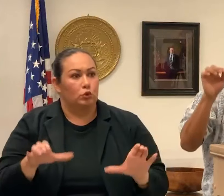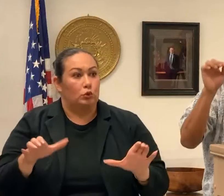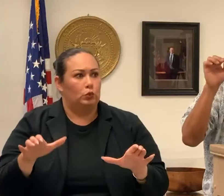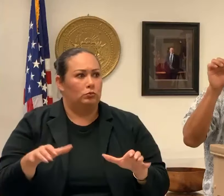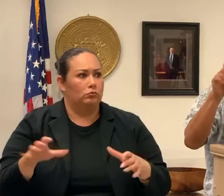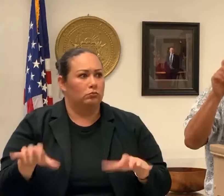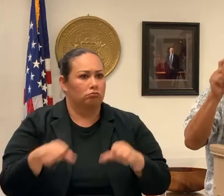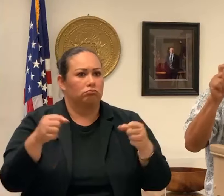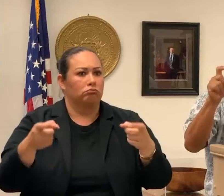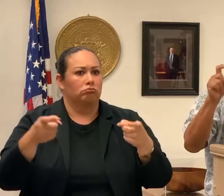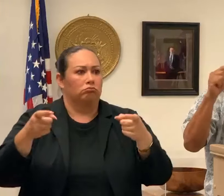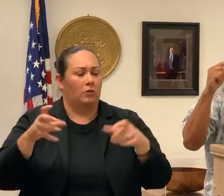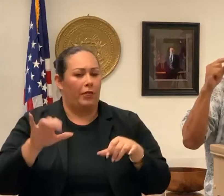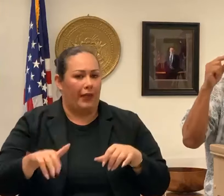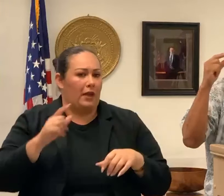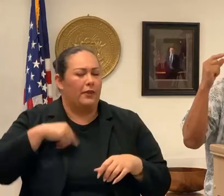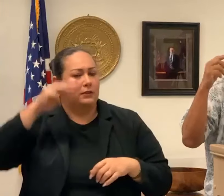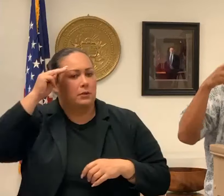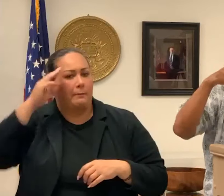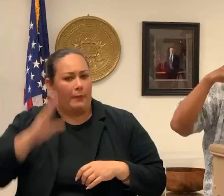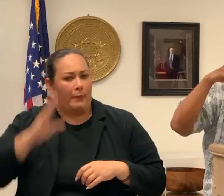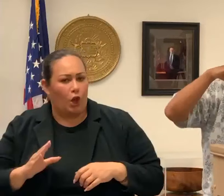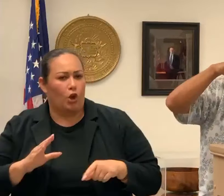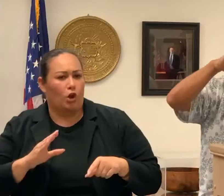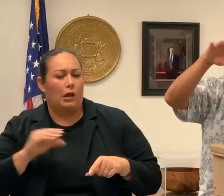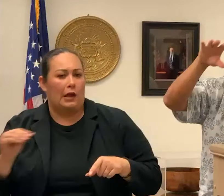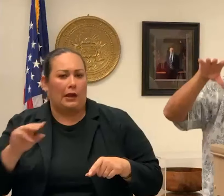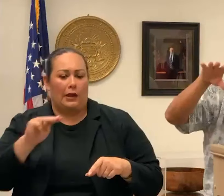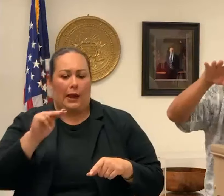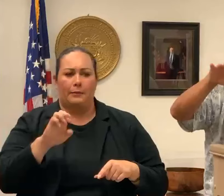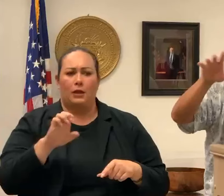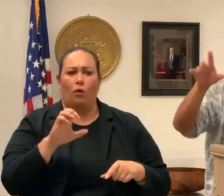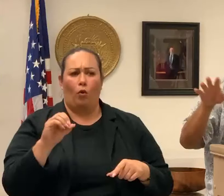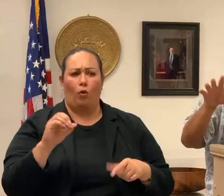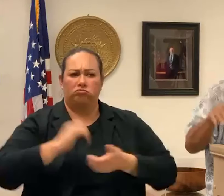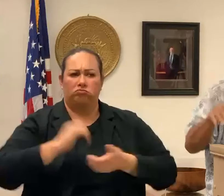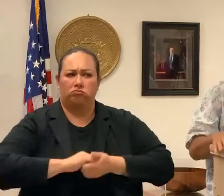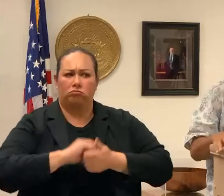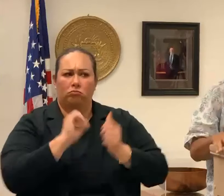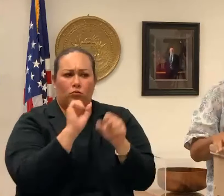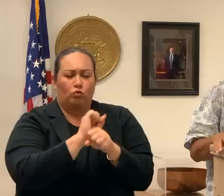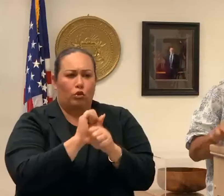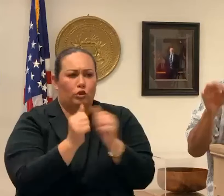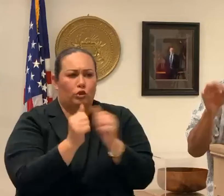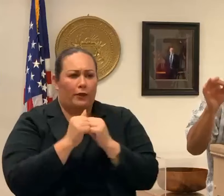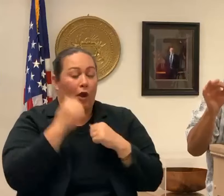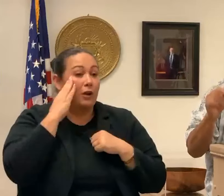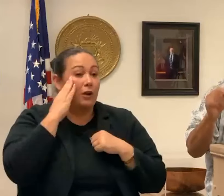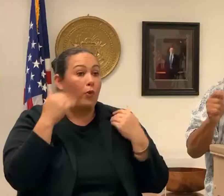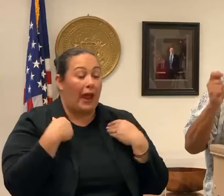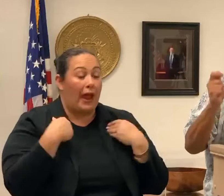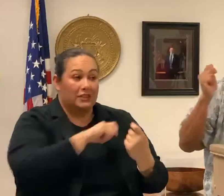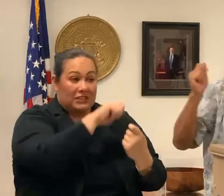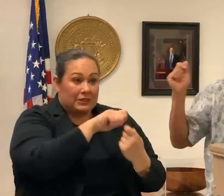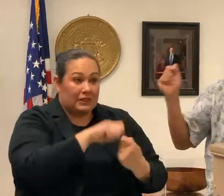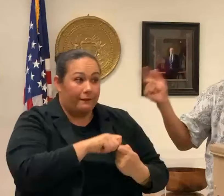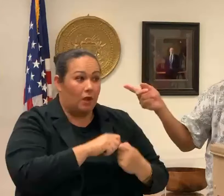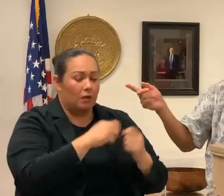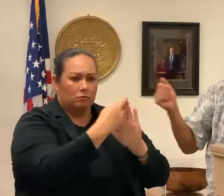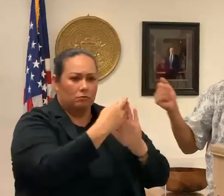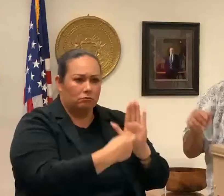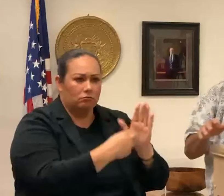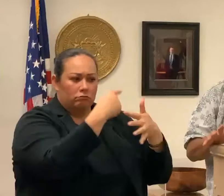So I know they have some guidelines in place, but specifically